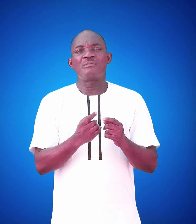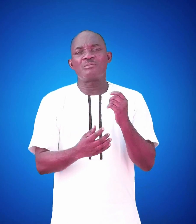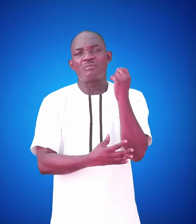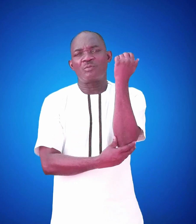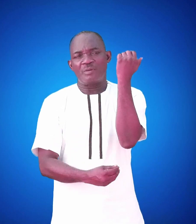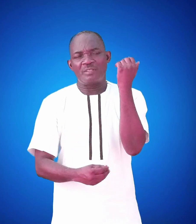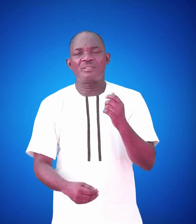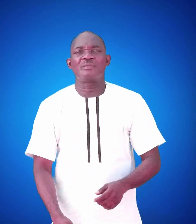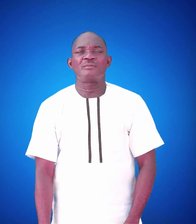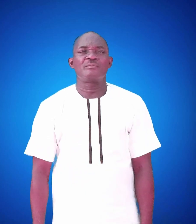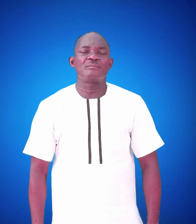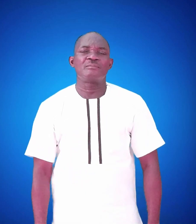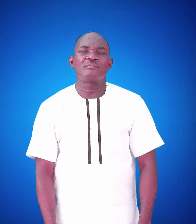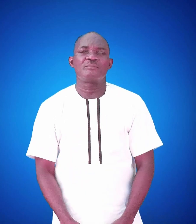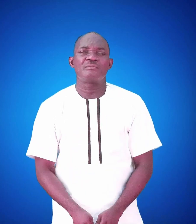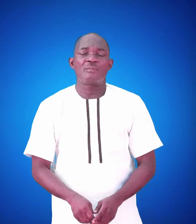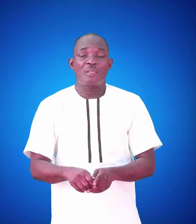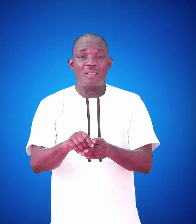quickly.